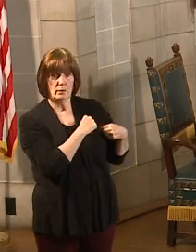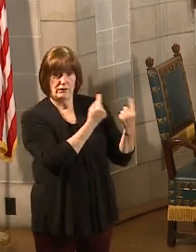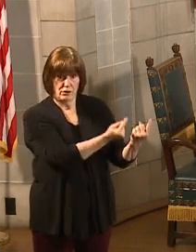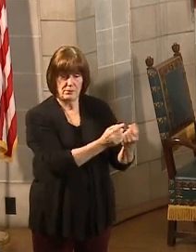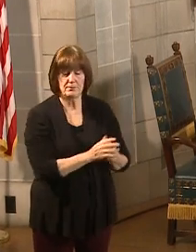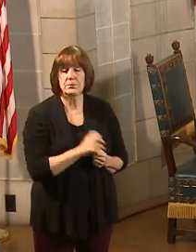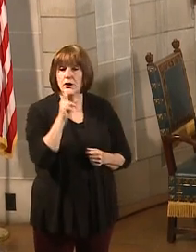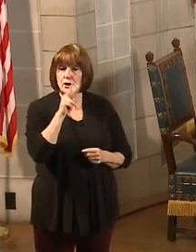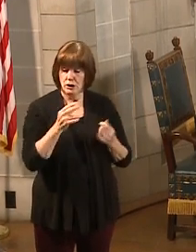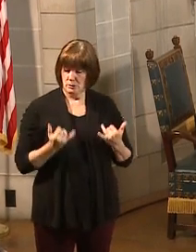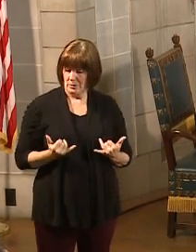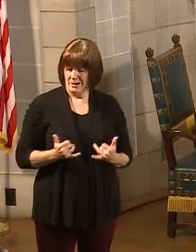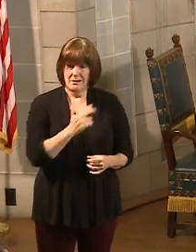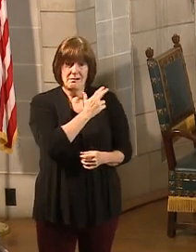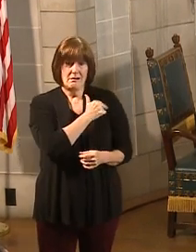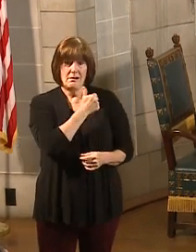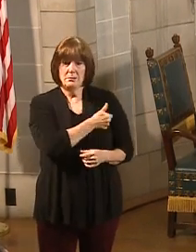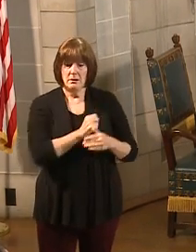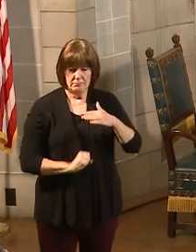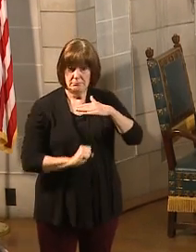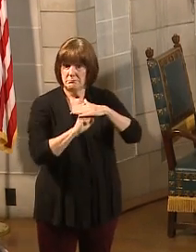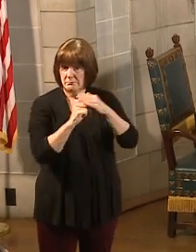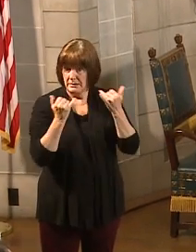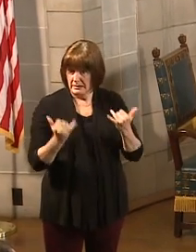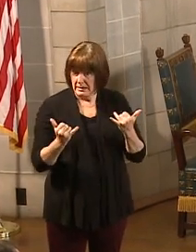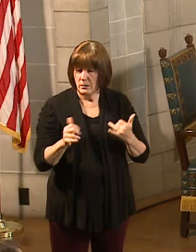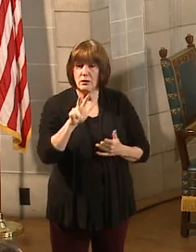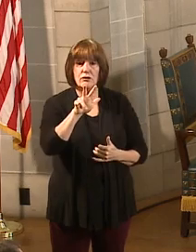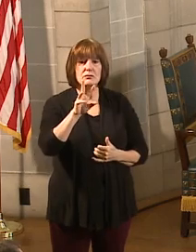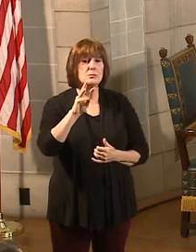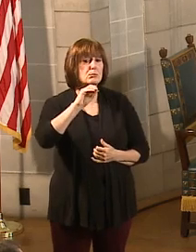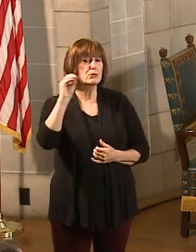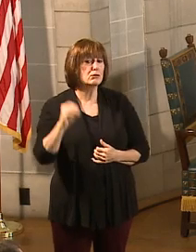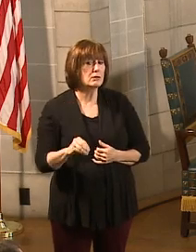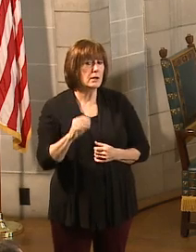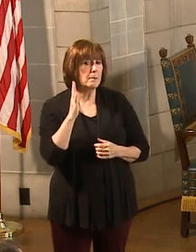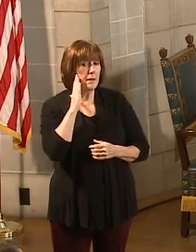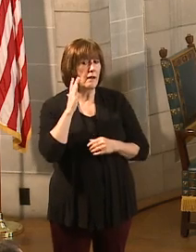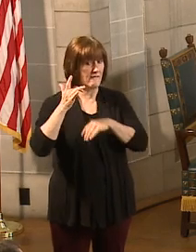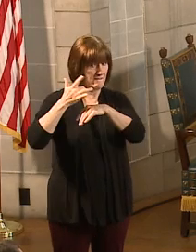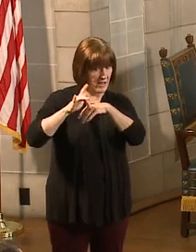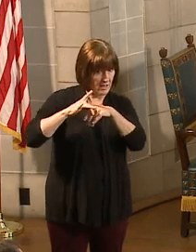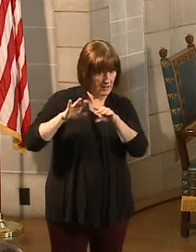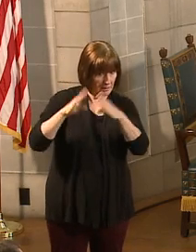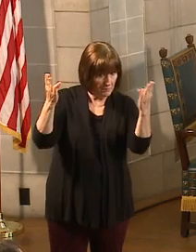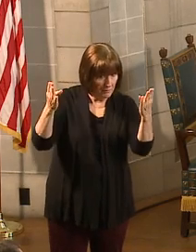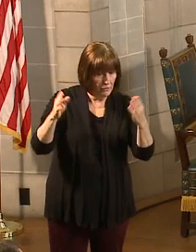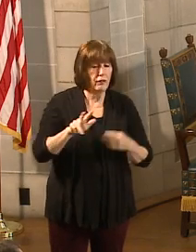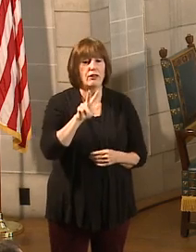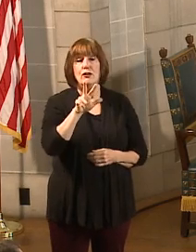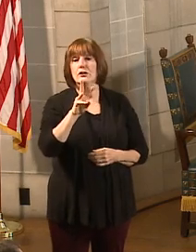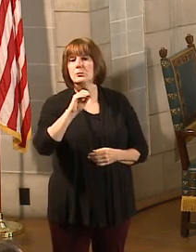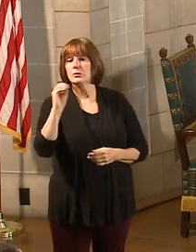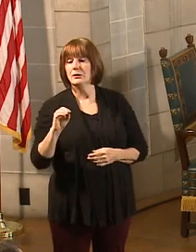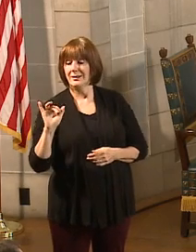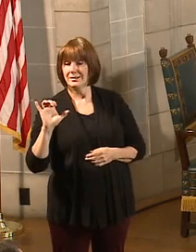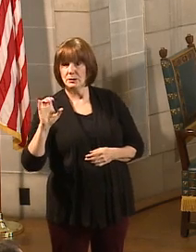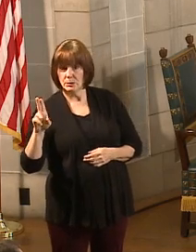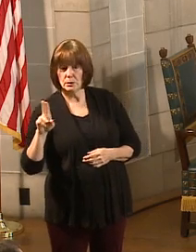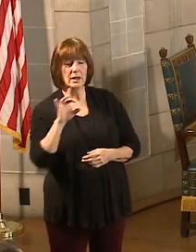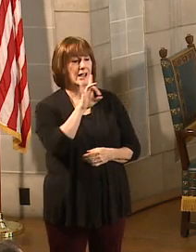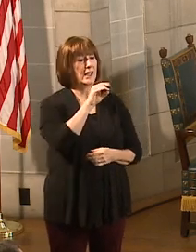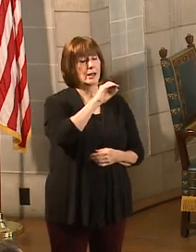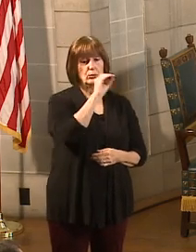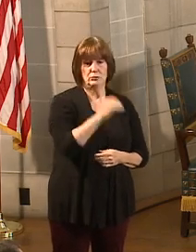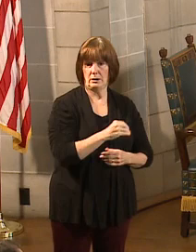you look at today, our hospital capacity, we have 36% of our hospital beds available, 36% of our ICU beds available, and